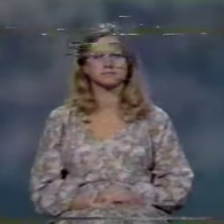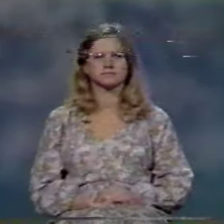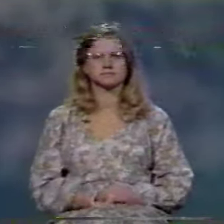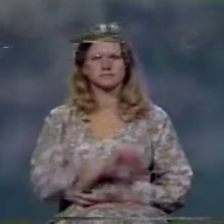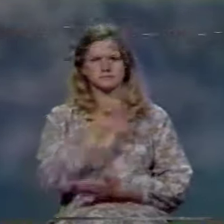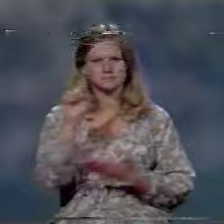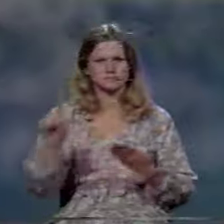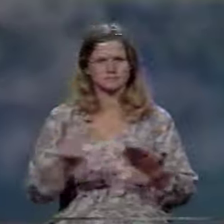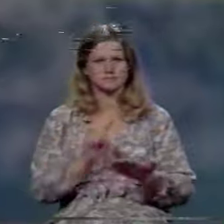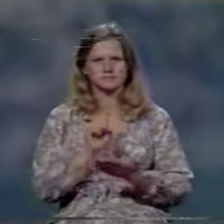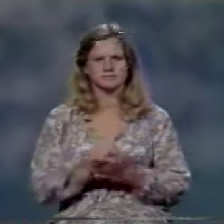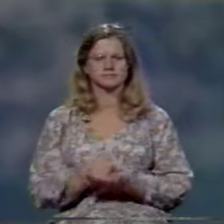Hour.